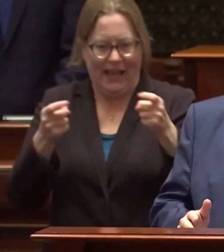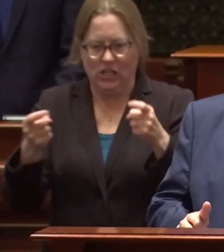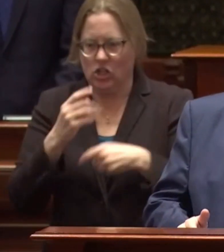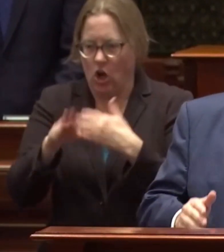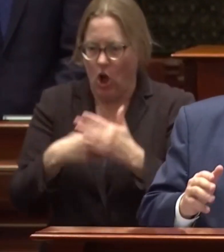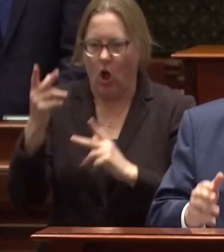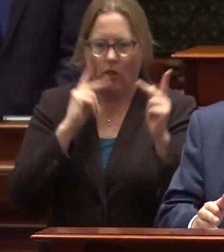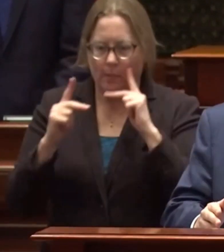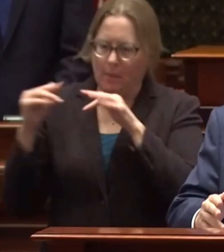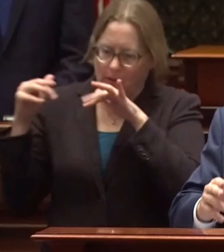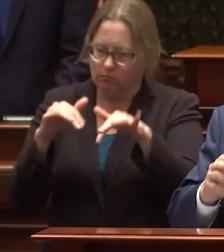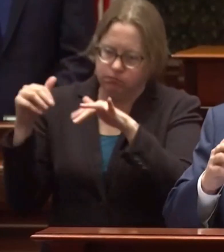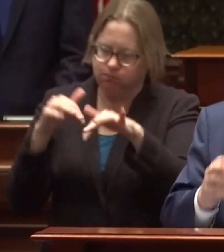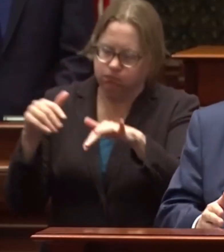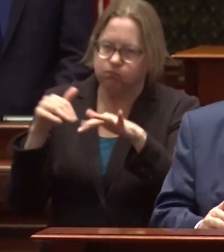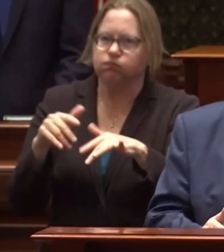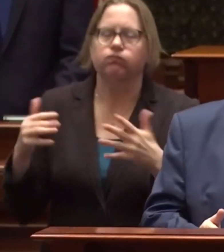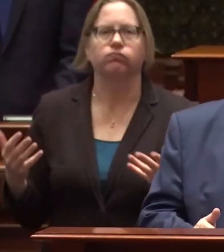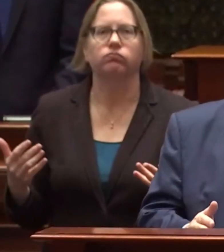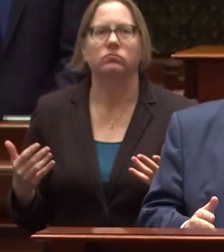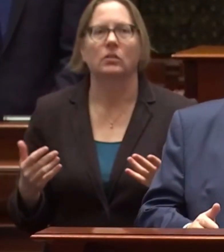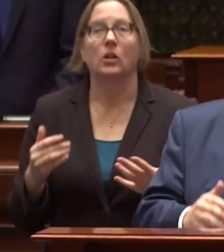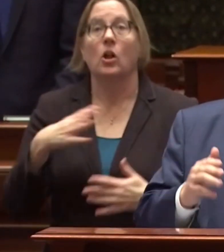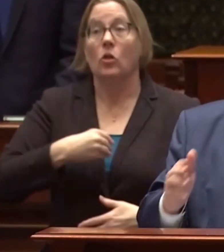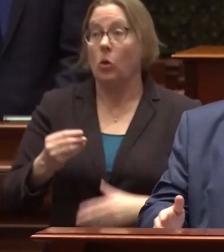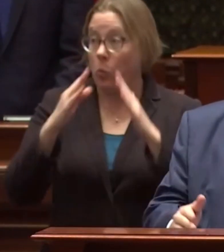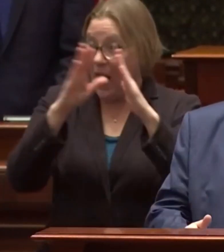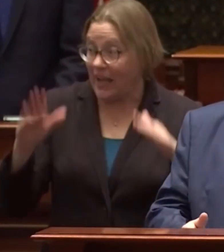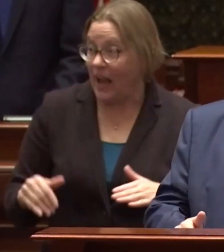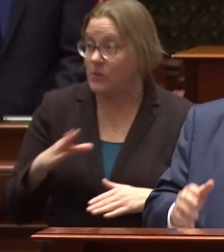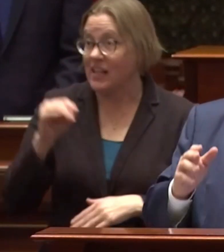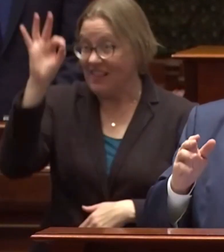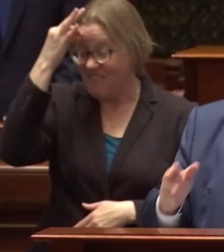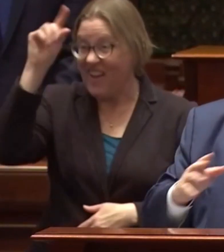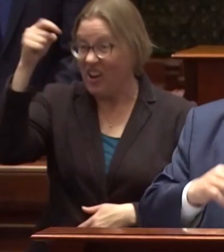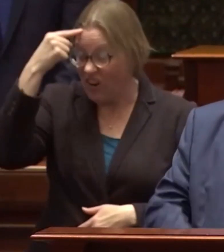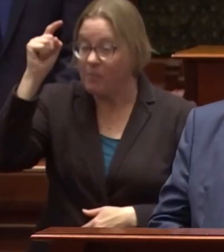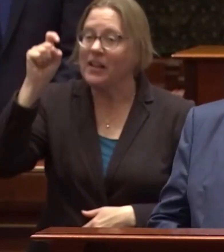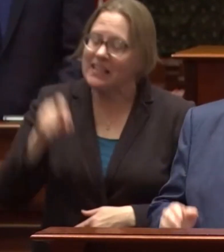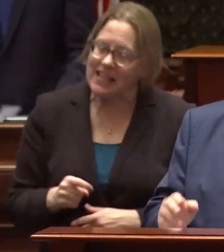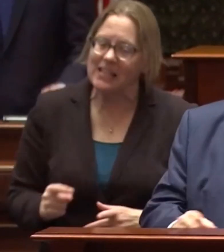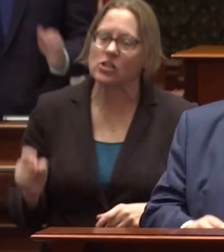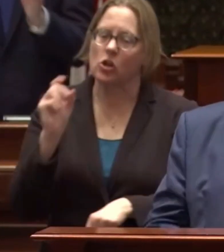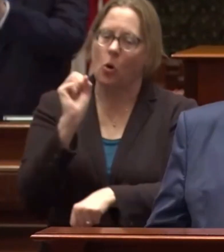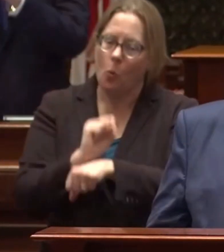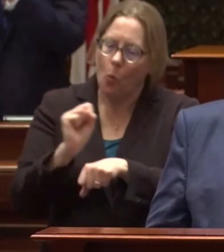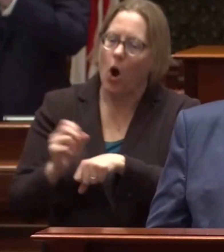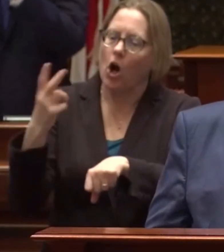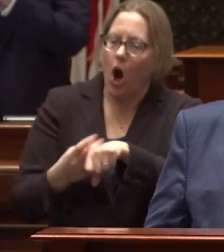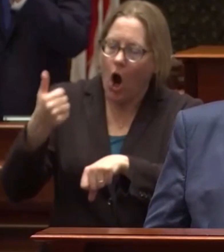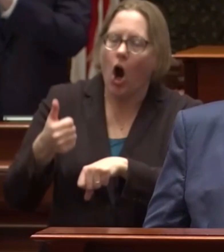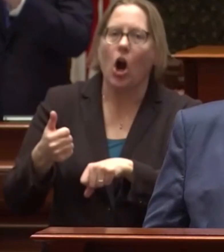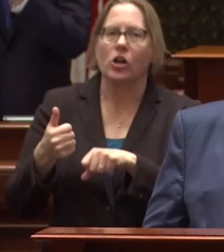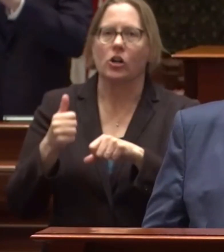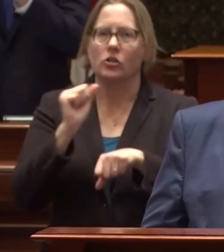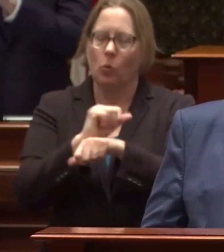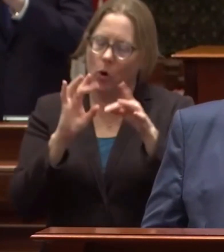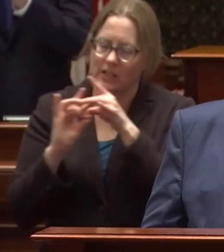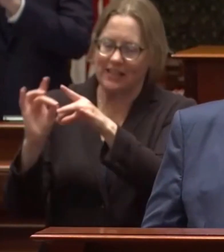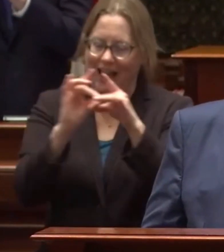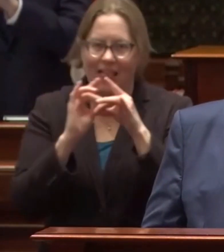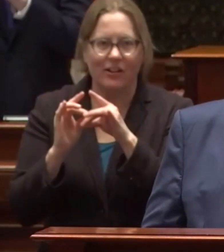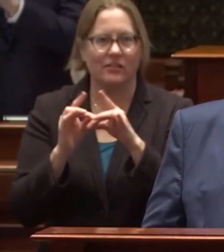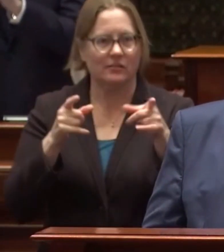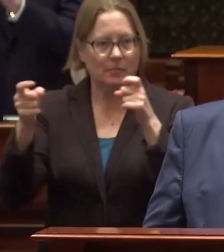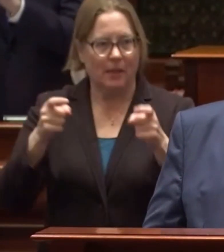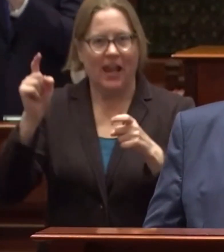seen. The White House and the federal government need to step up to coordinate and manage these asylum seekers